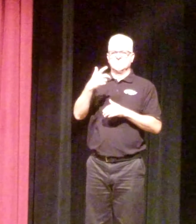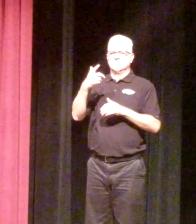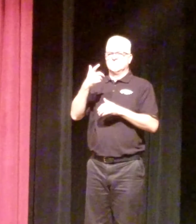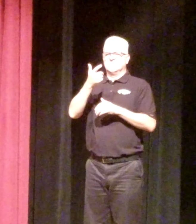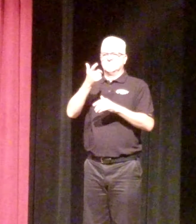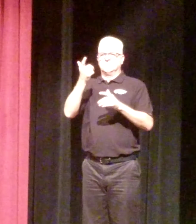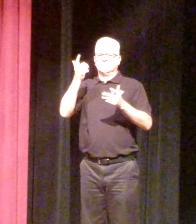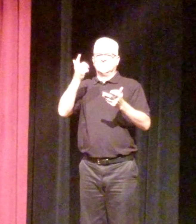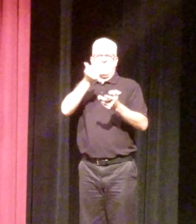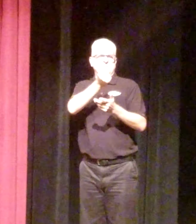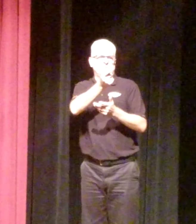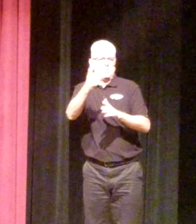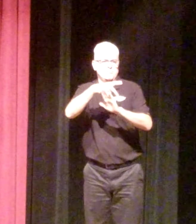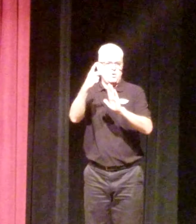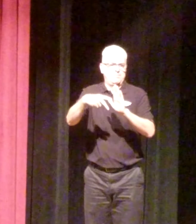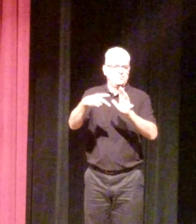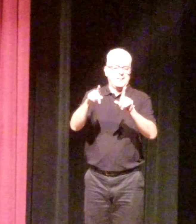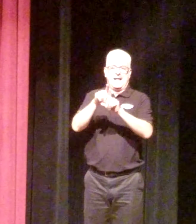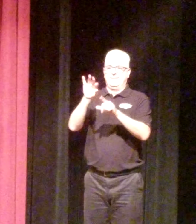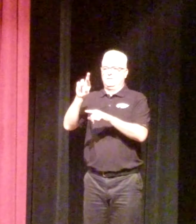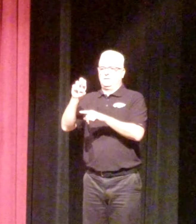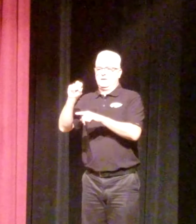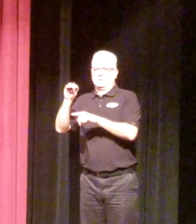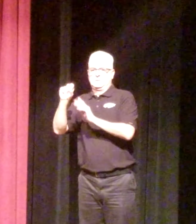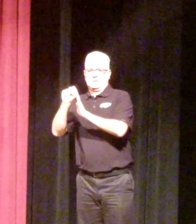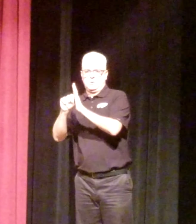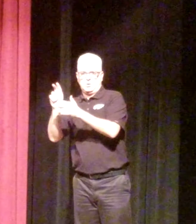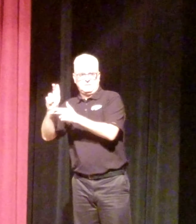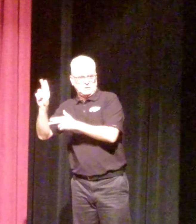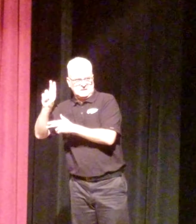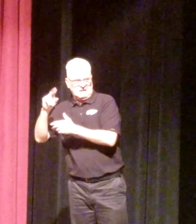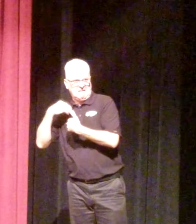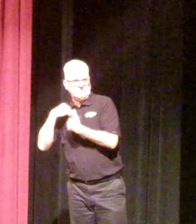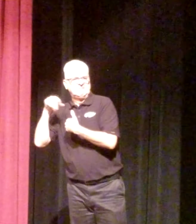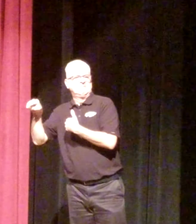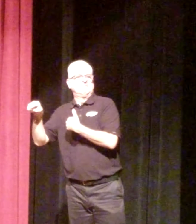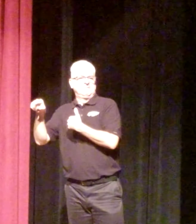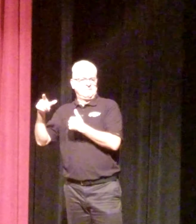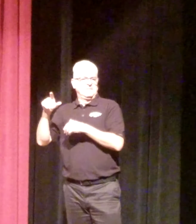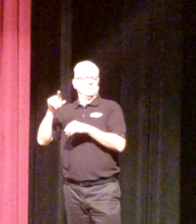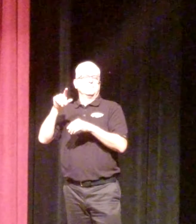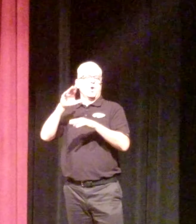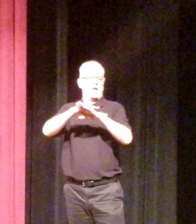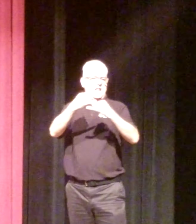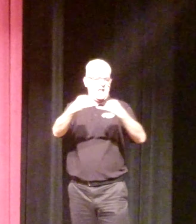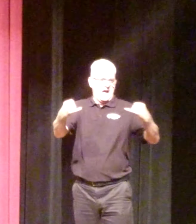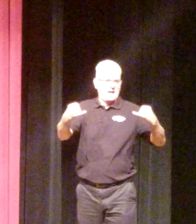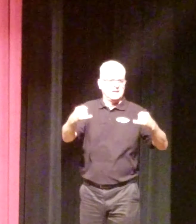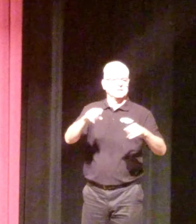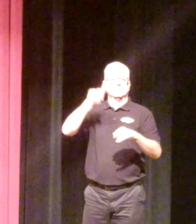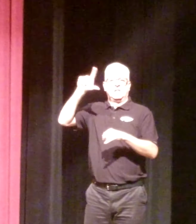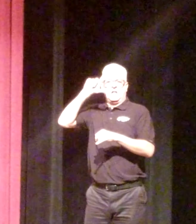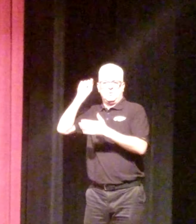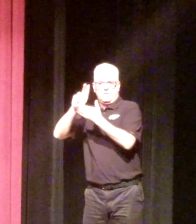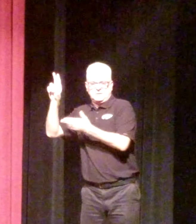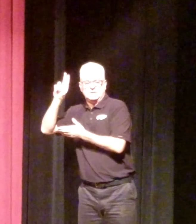yes. A few programs, there's Fresno State University, that's one. Online is another one,